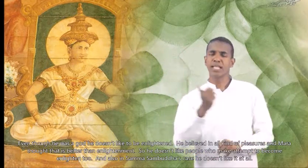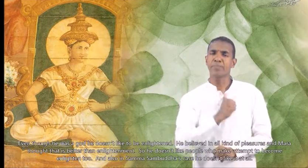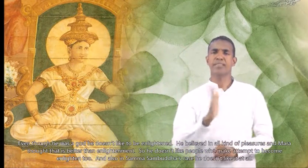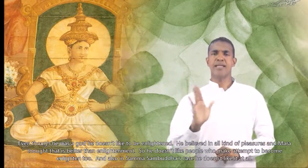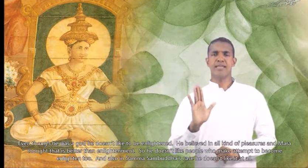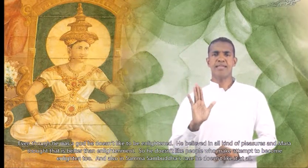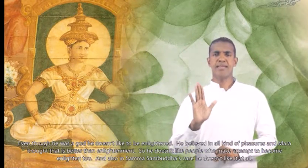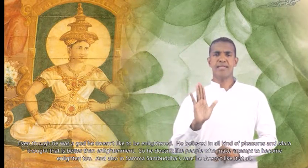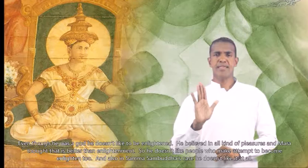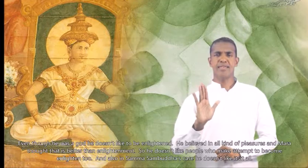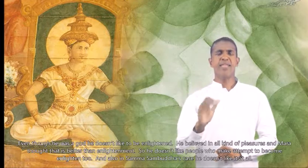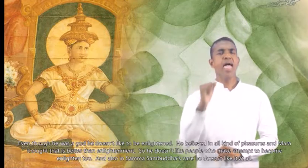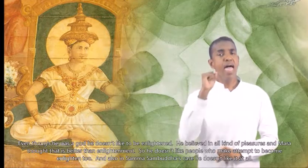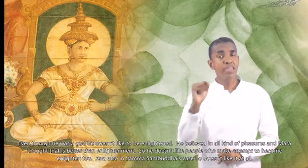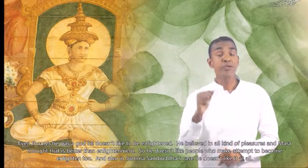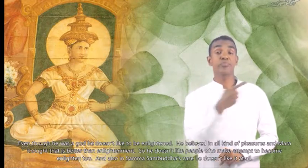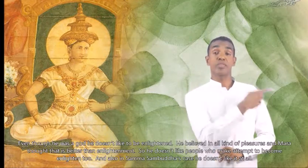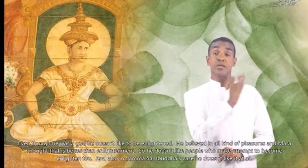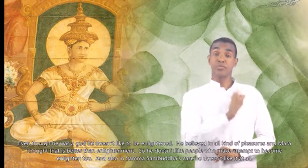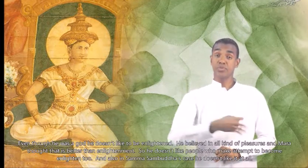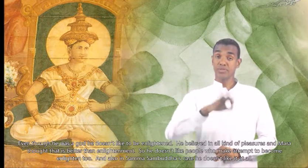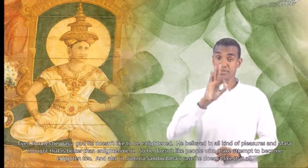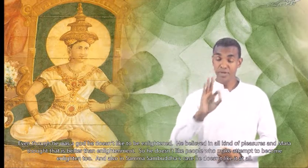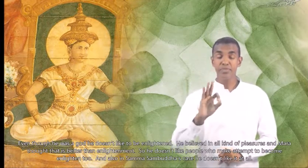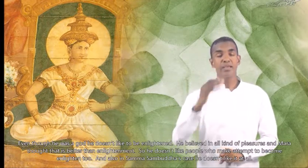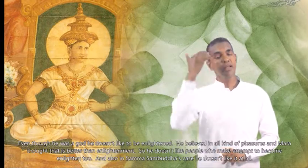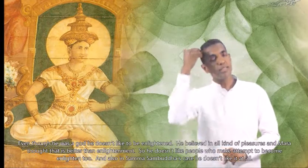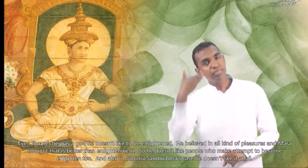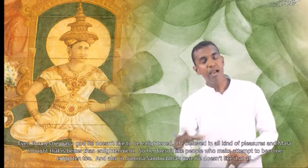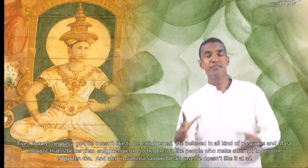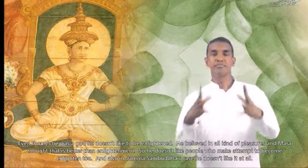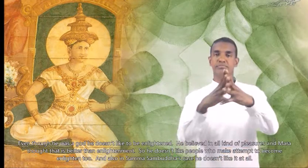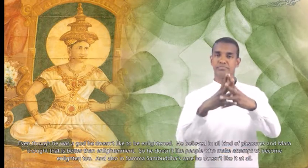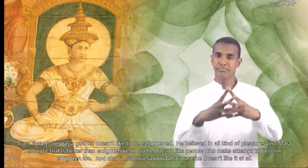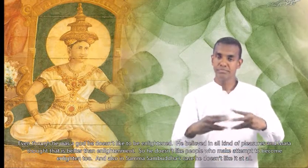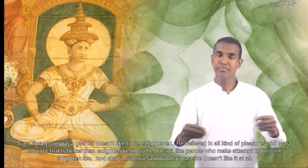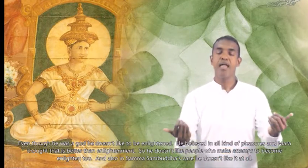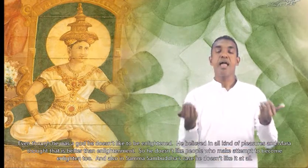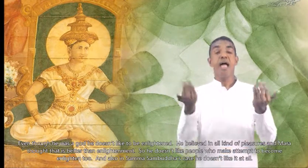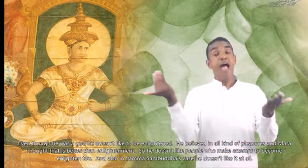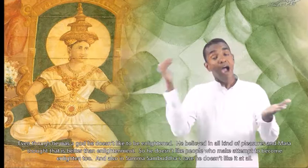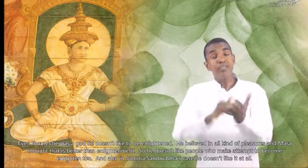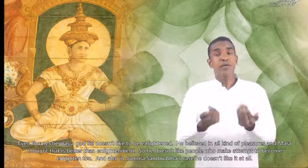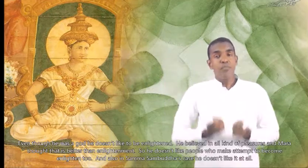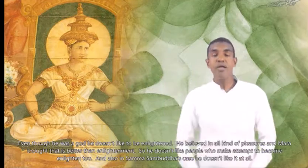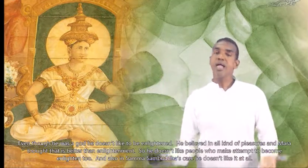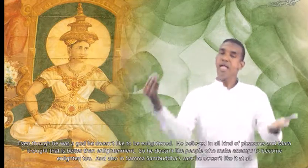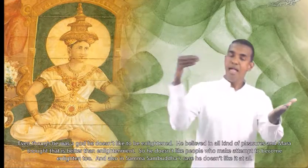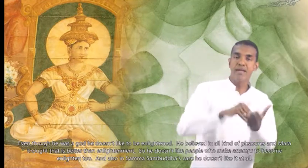believed in all kind of pleasures, and Mara thought that this is better than enlightenment. So he doesn't like people